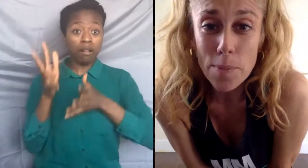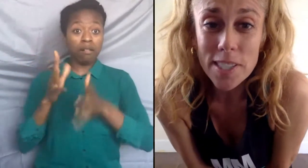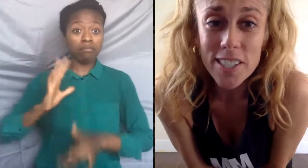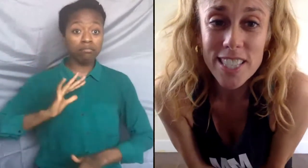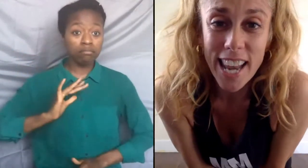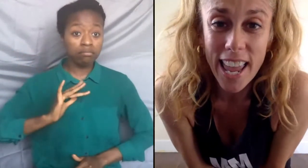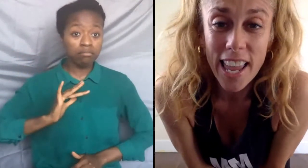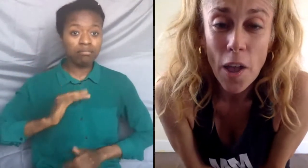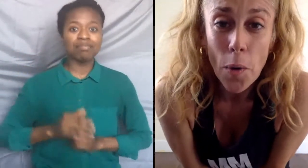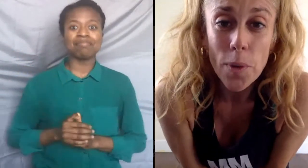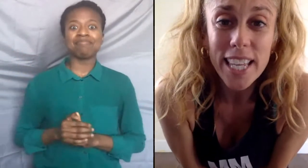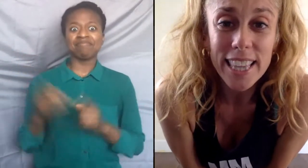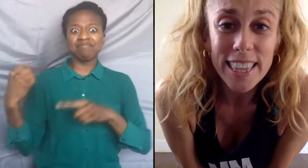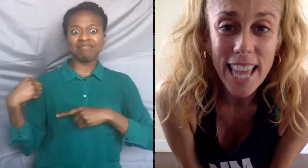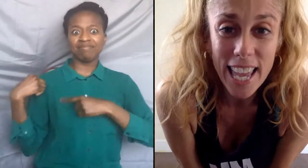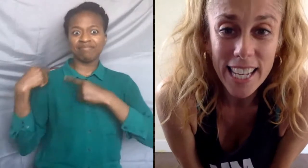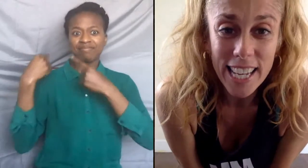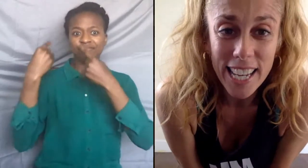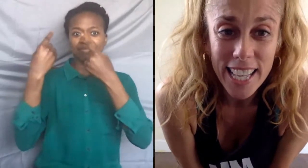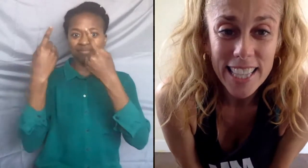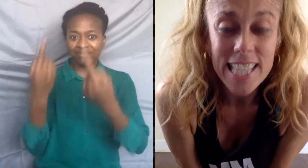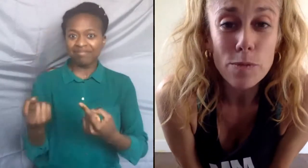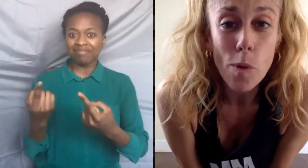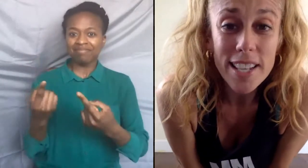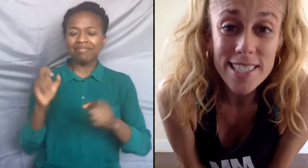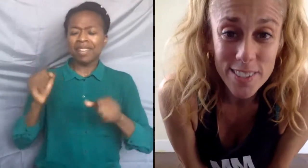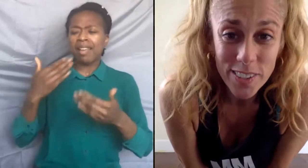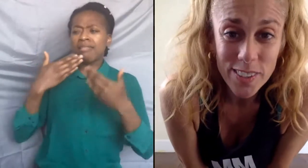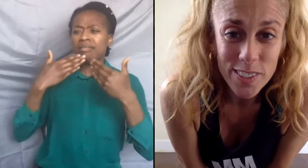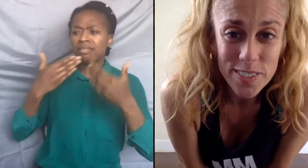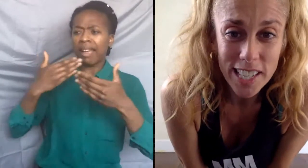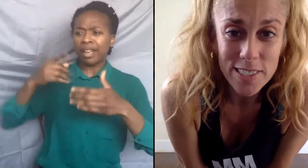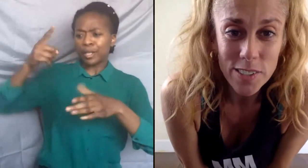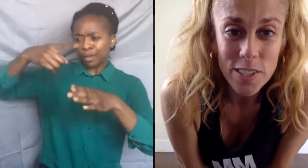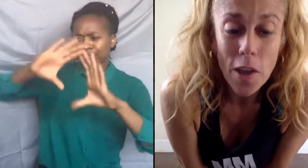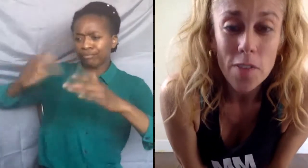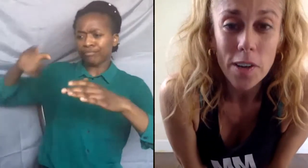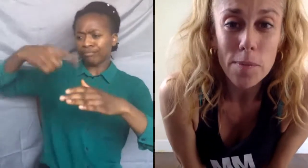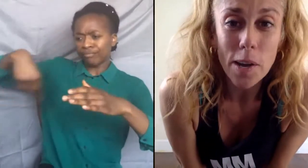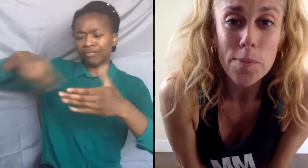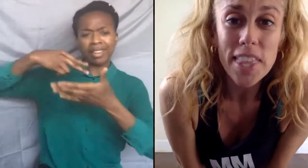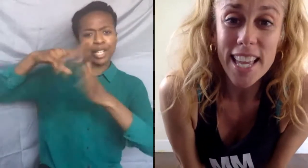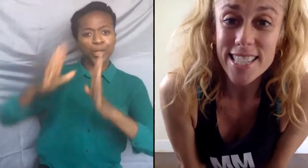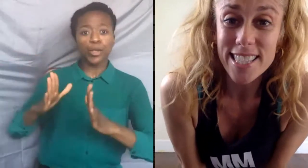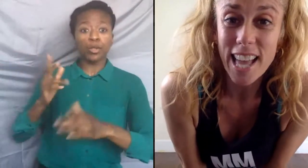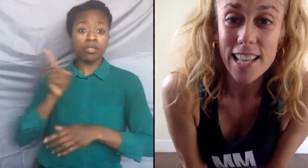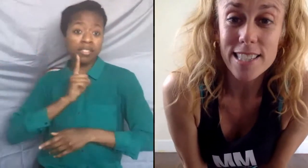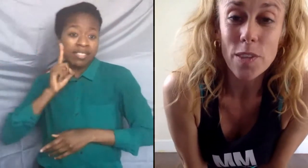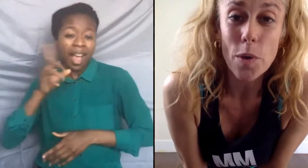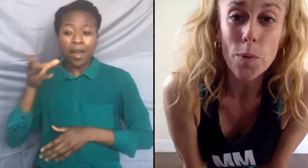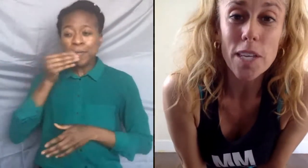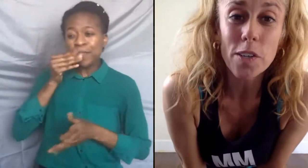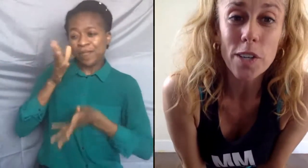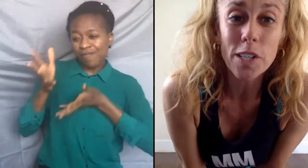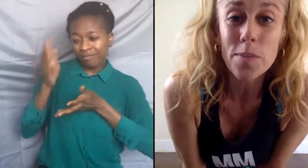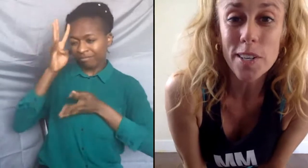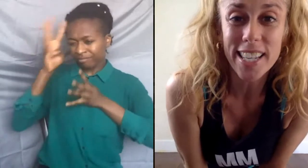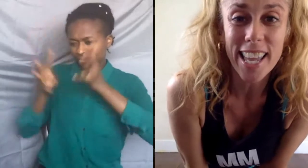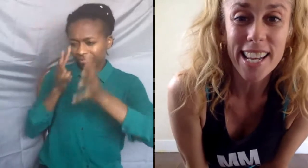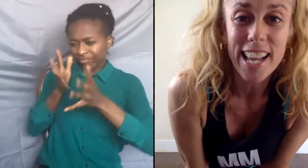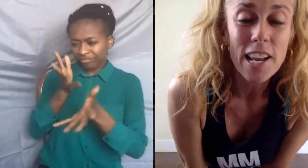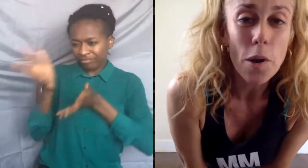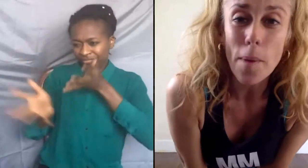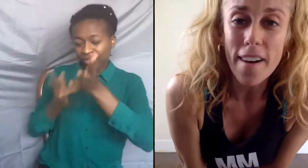1960s up until today, we can thank this one circle of dancers for coming up with hand signs so that we could